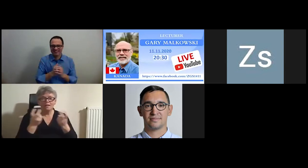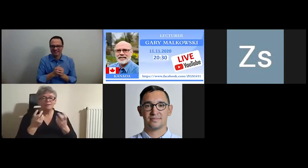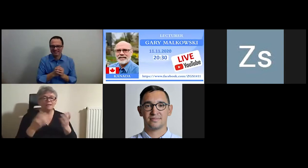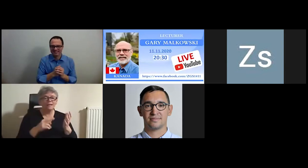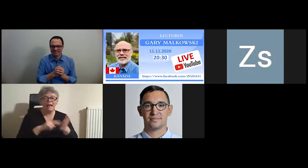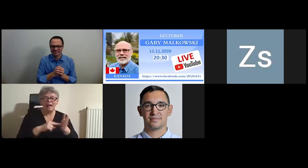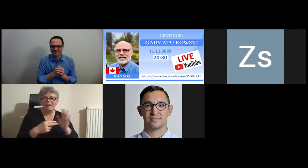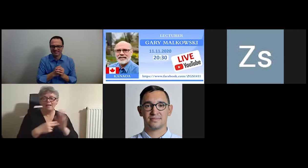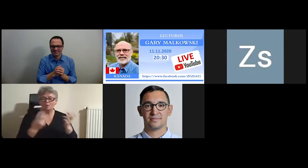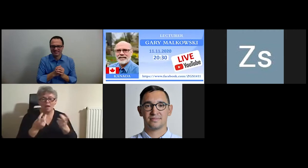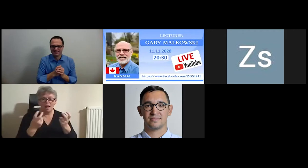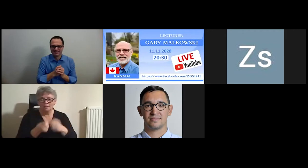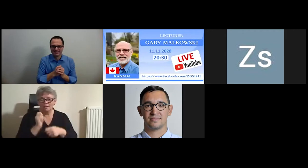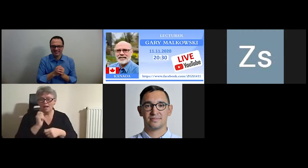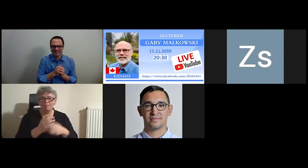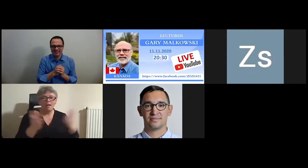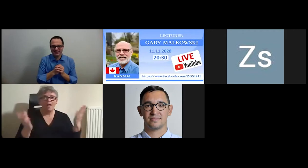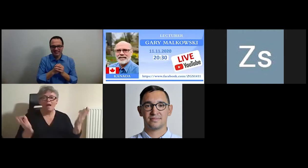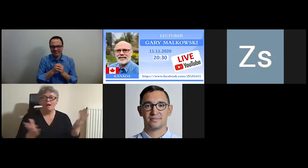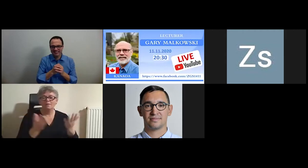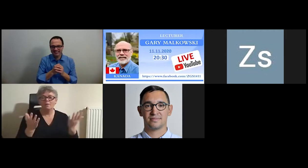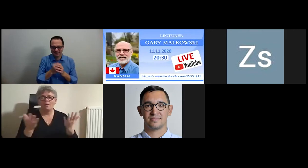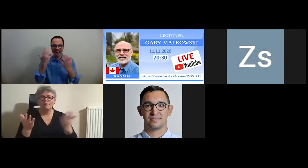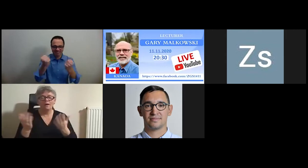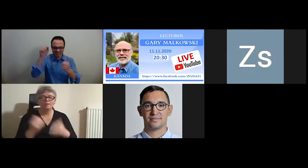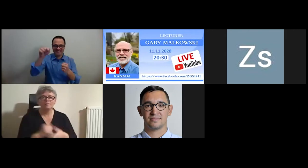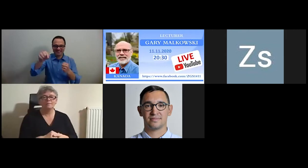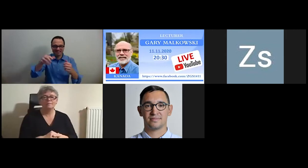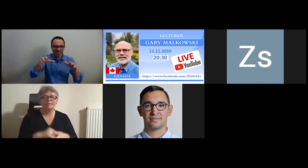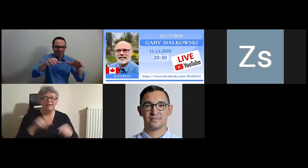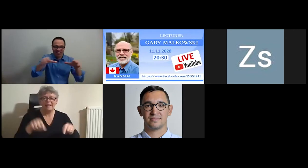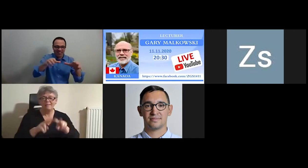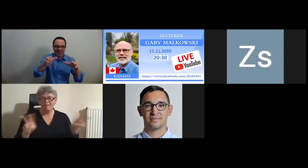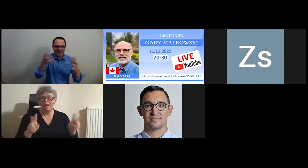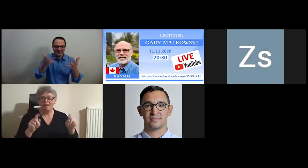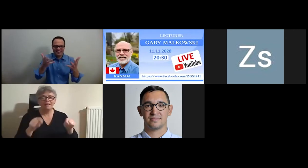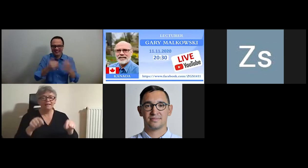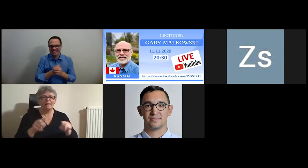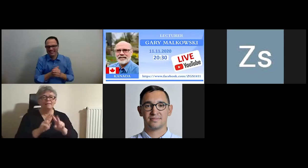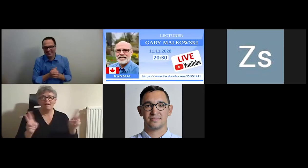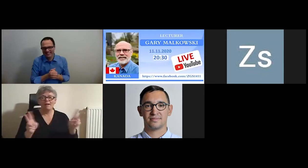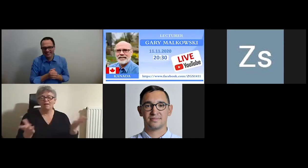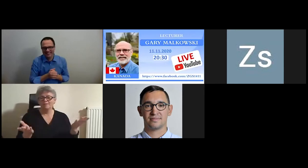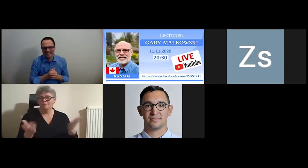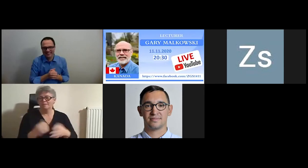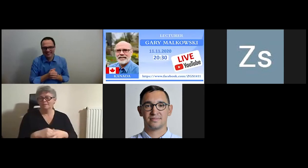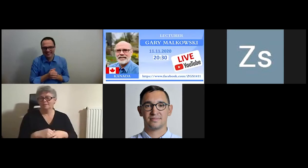Gary's here. I know you're here. We're looking for you.